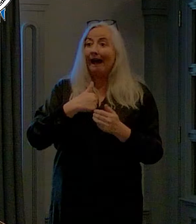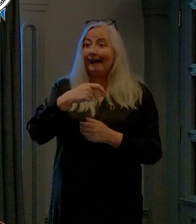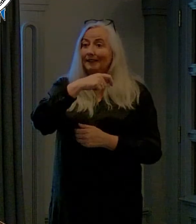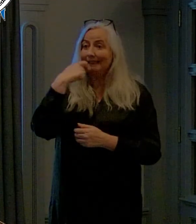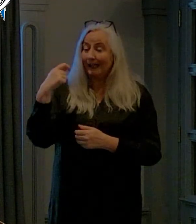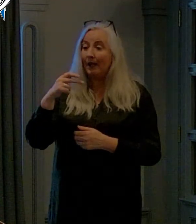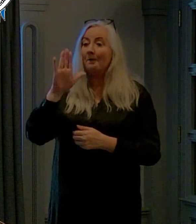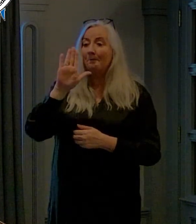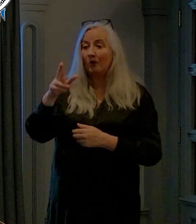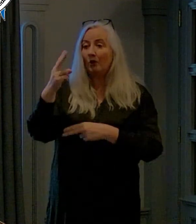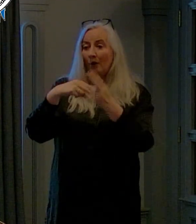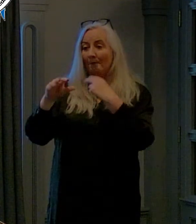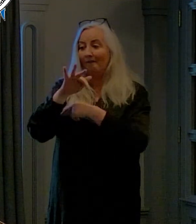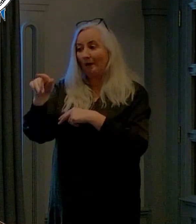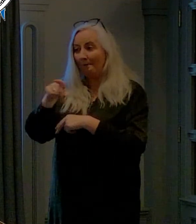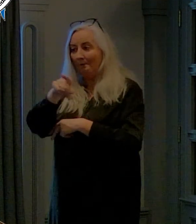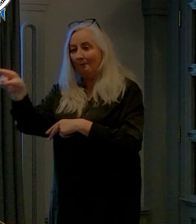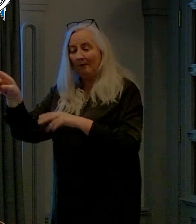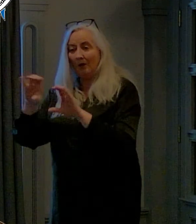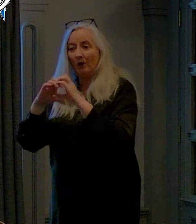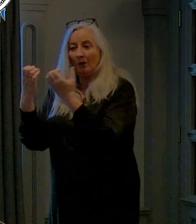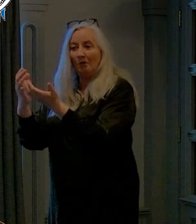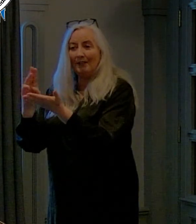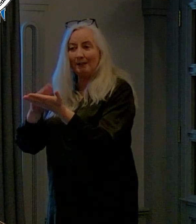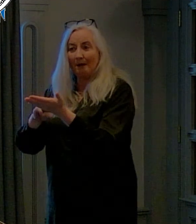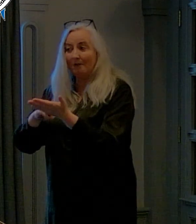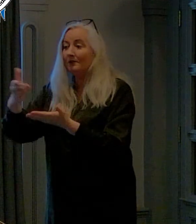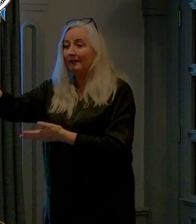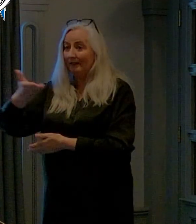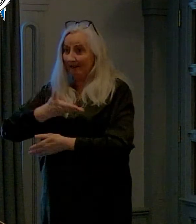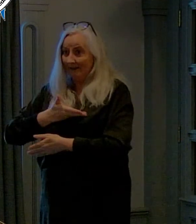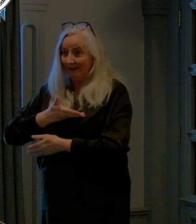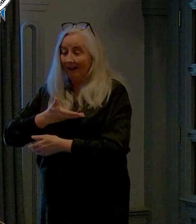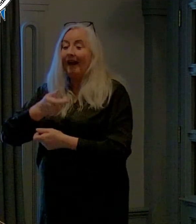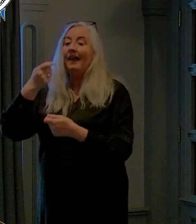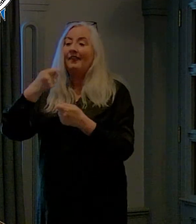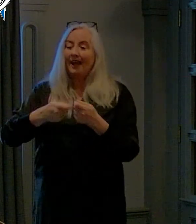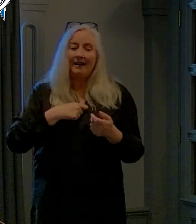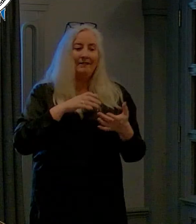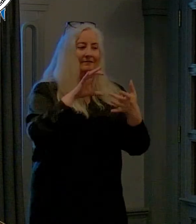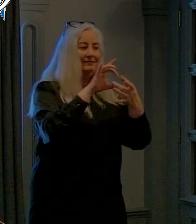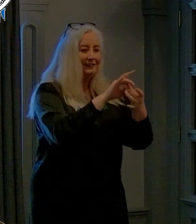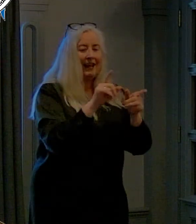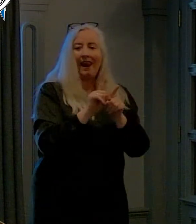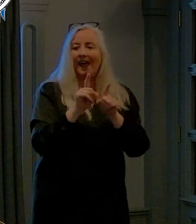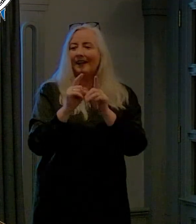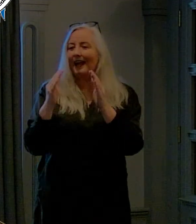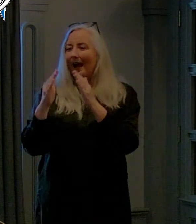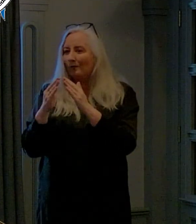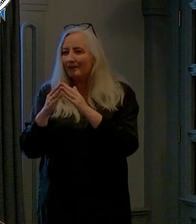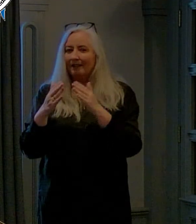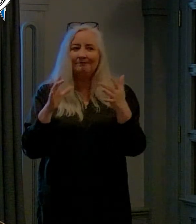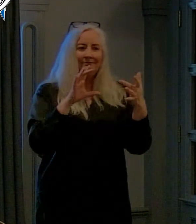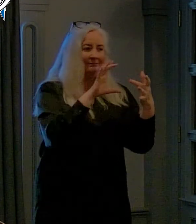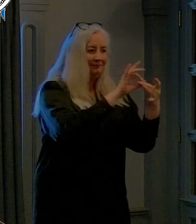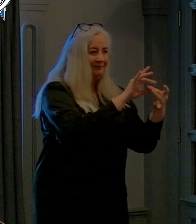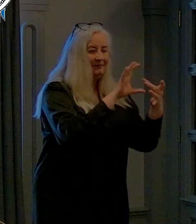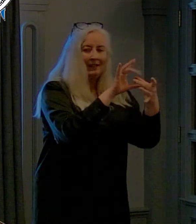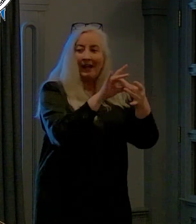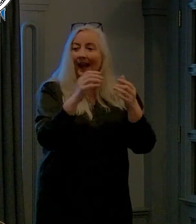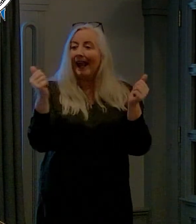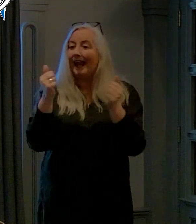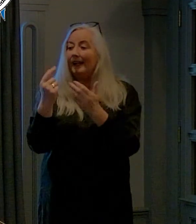the community. So through that, I would be then linking in with, they're called the Environmental Linkage Group, and any issues that would have